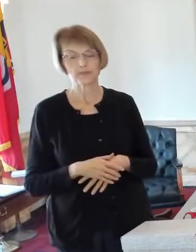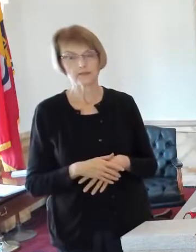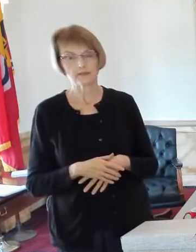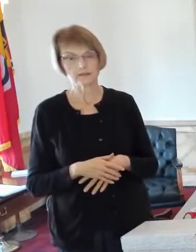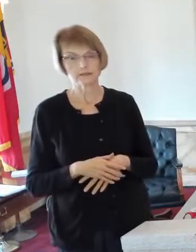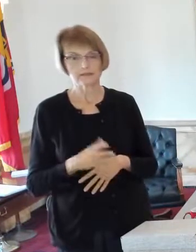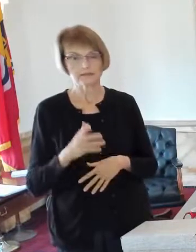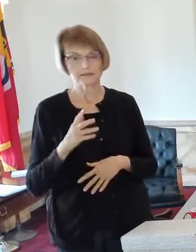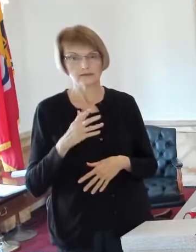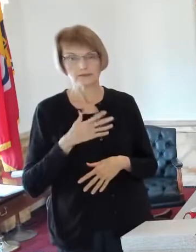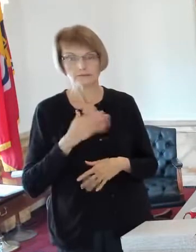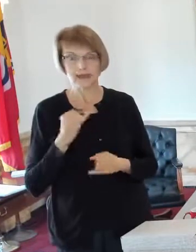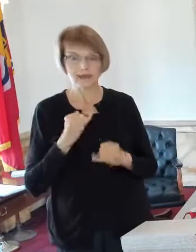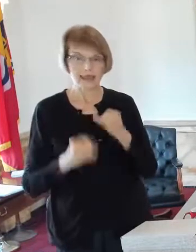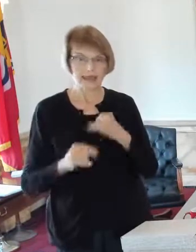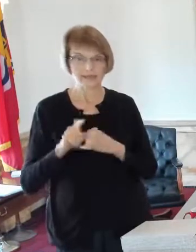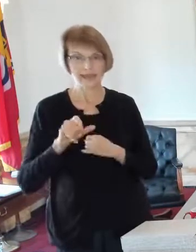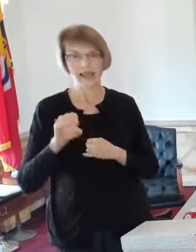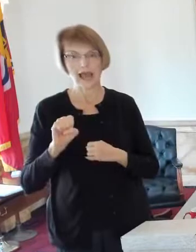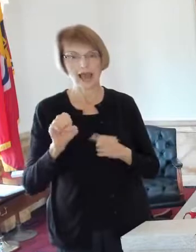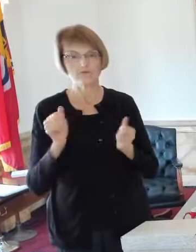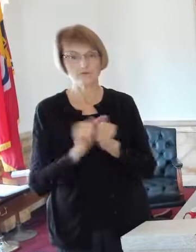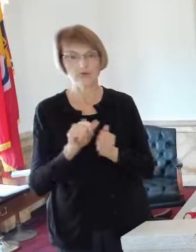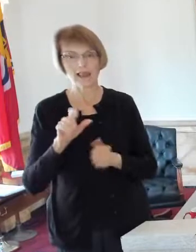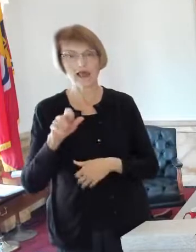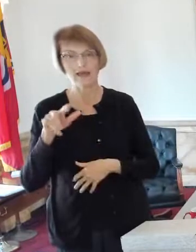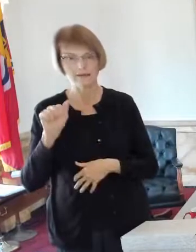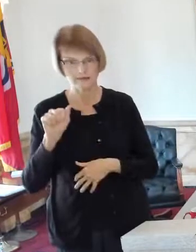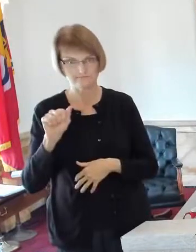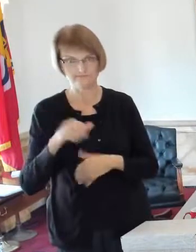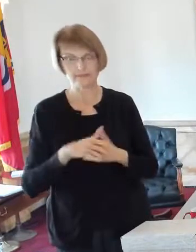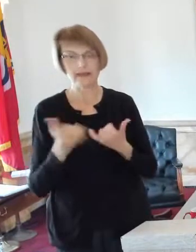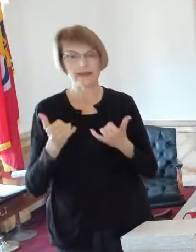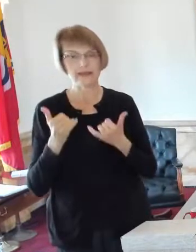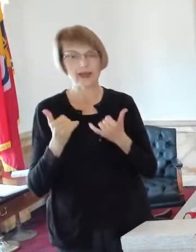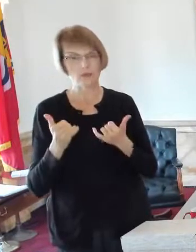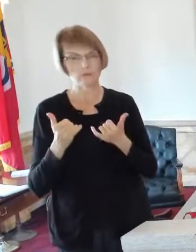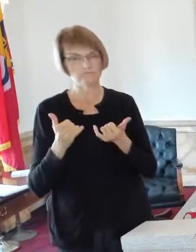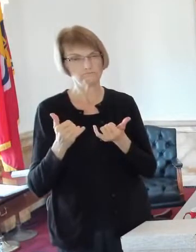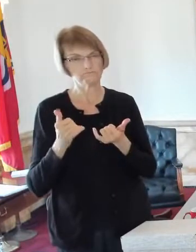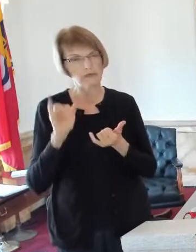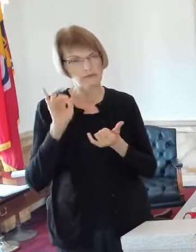the last Live with Lyda, and we'll talk a little bit about that.